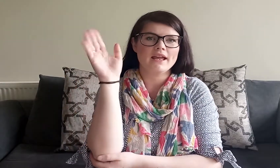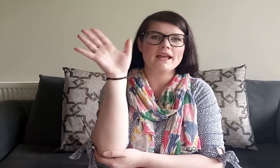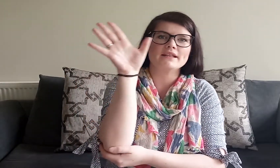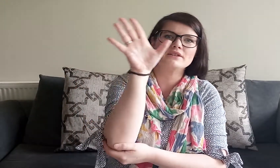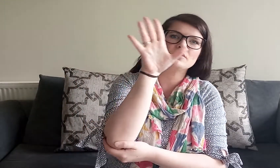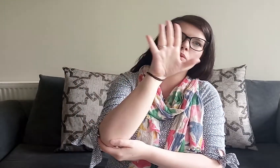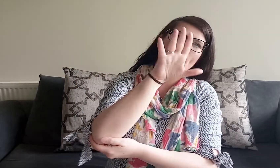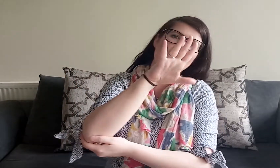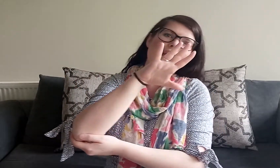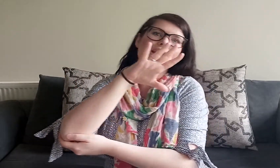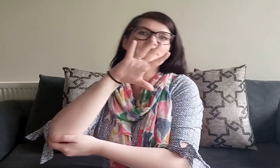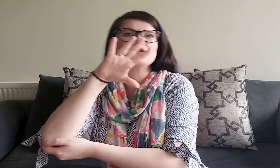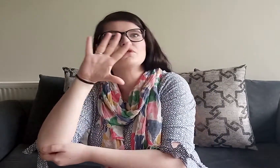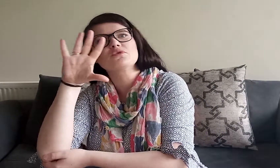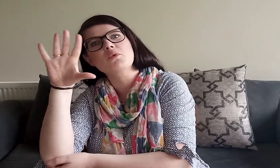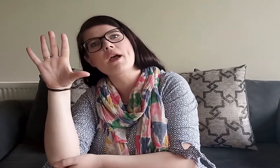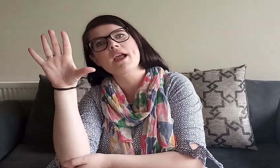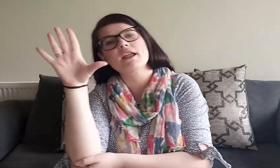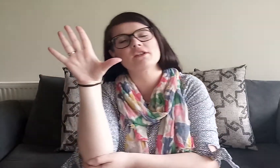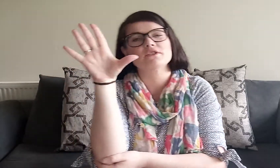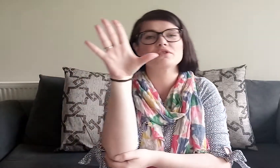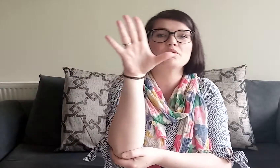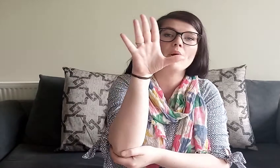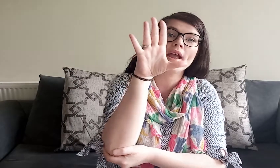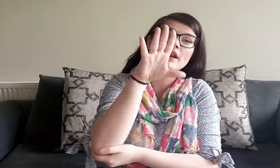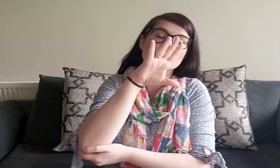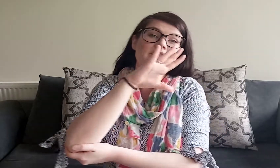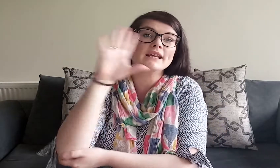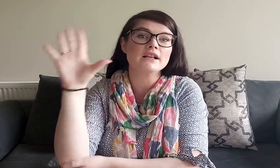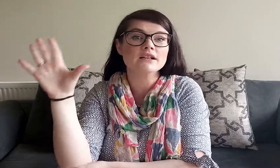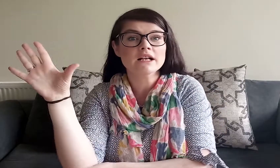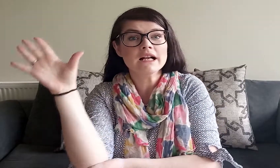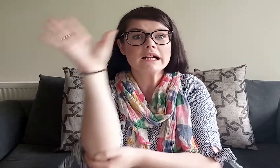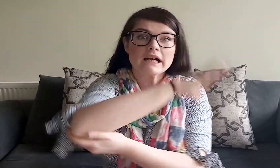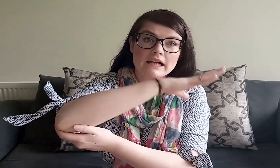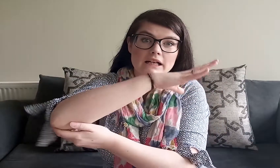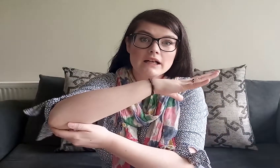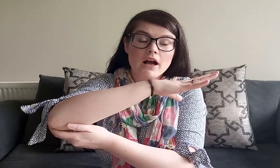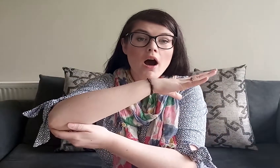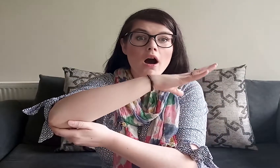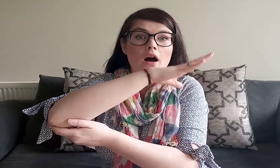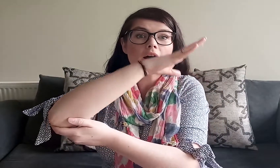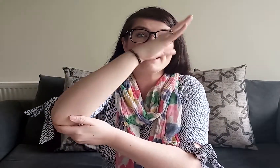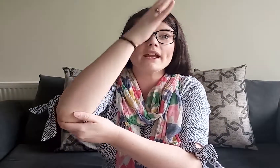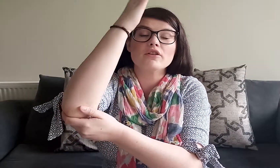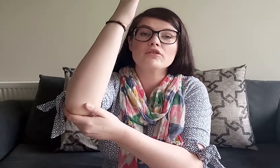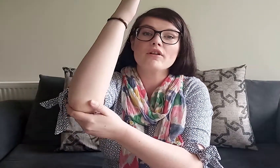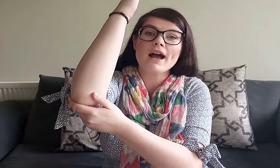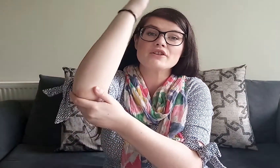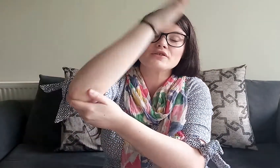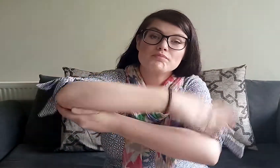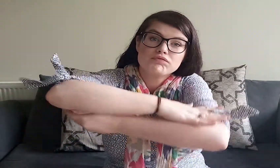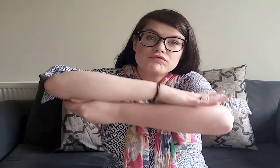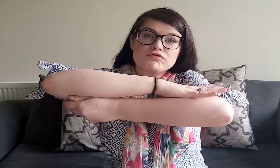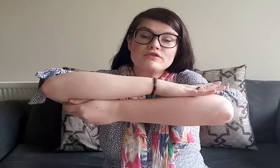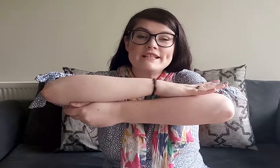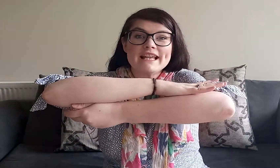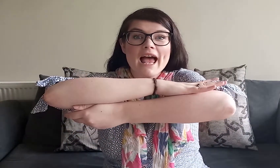It swayed and swayed and swayed until it crashed down